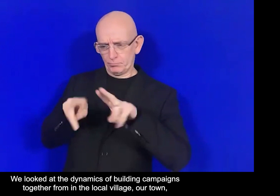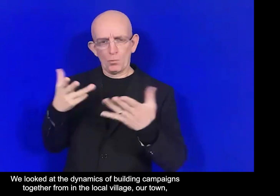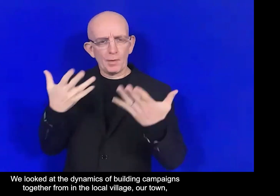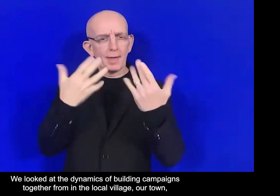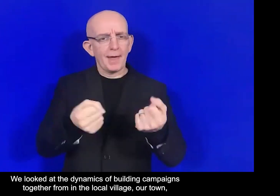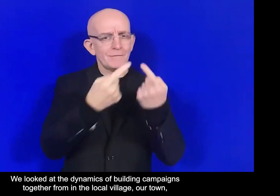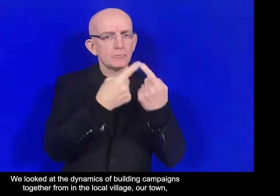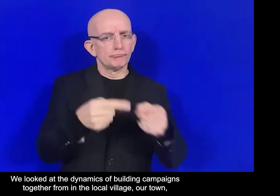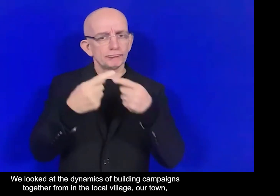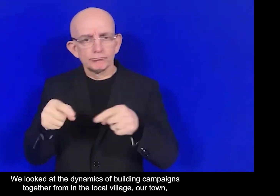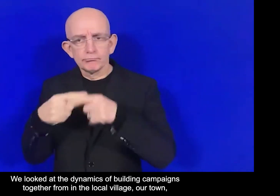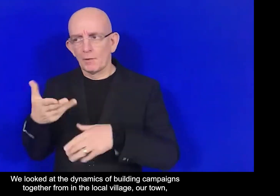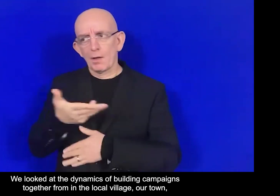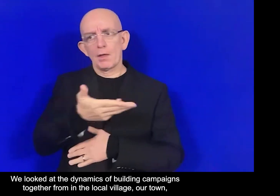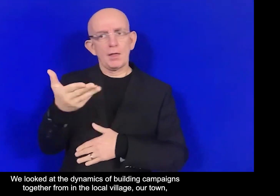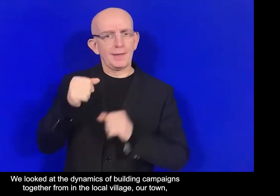from in the local